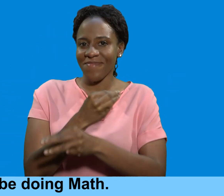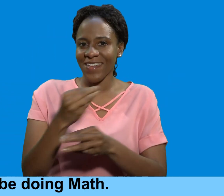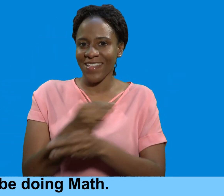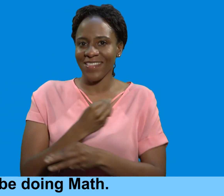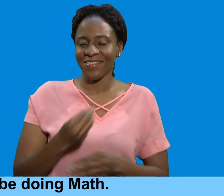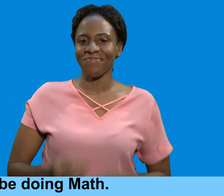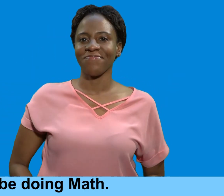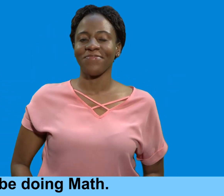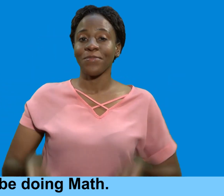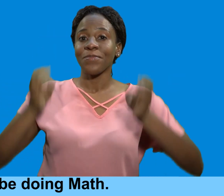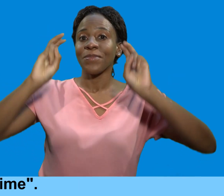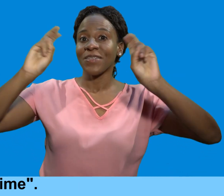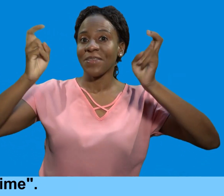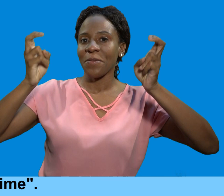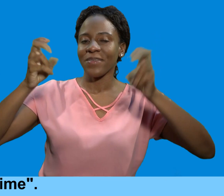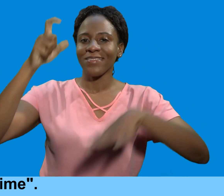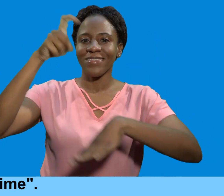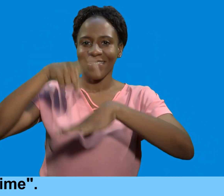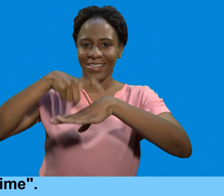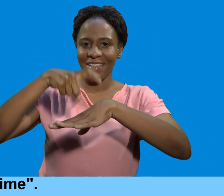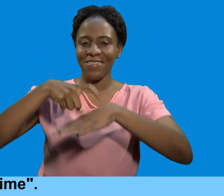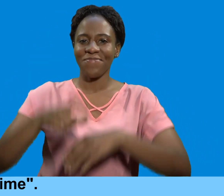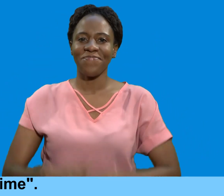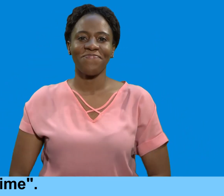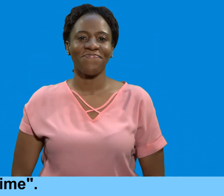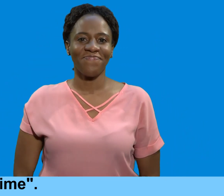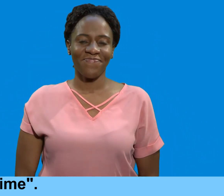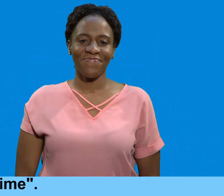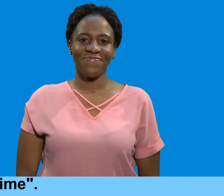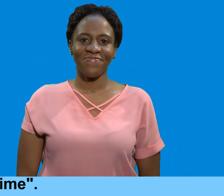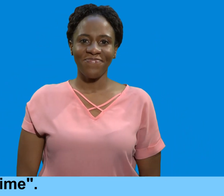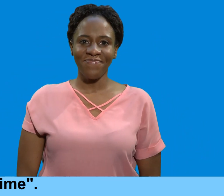Today we'll be doing math. The topic is time.